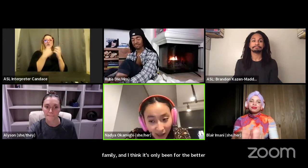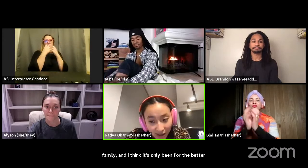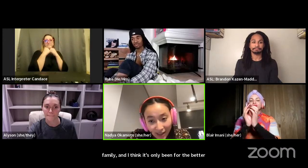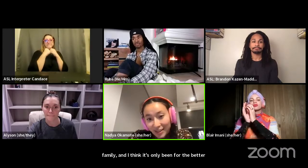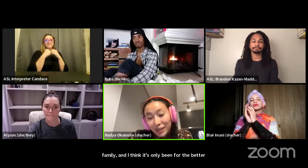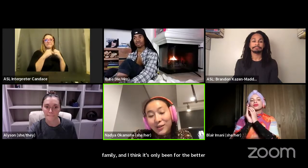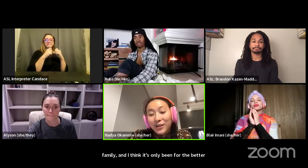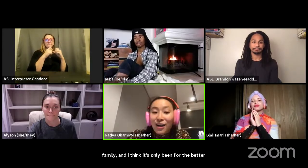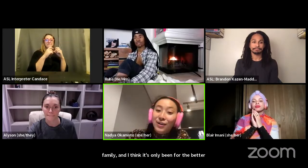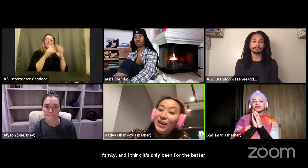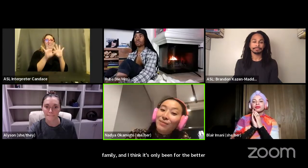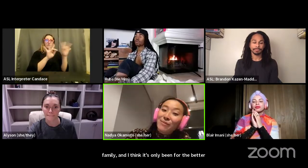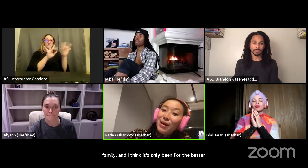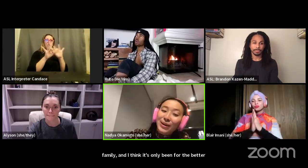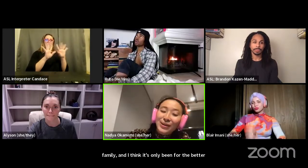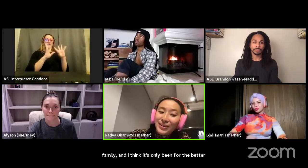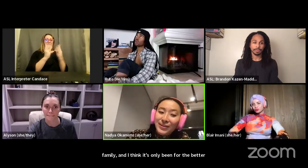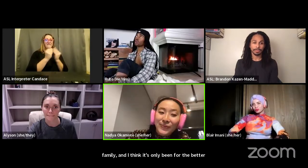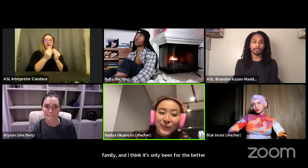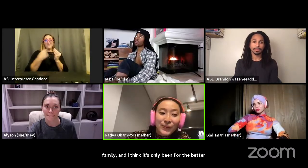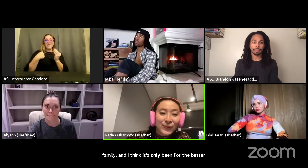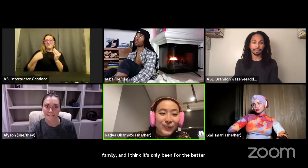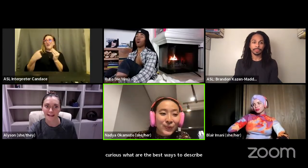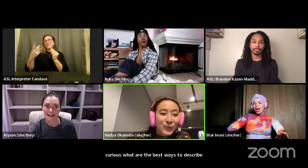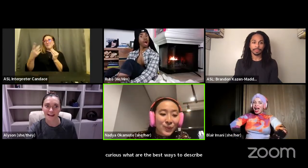describe queerness to younger family members?